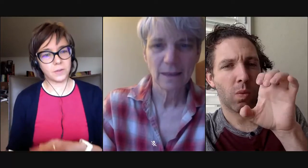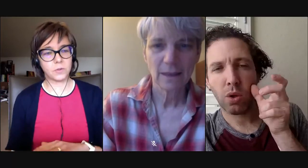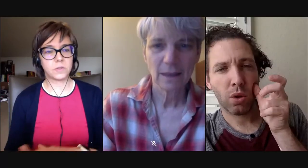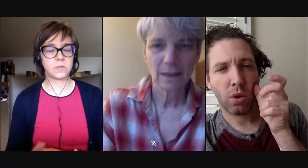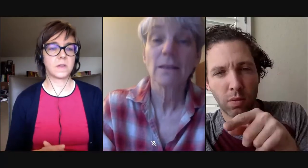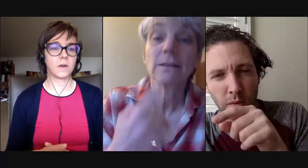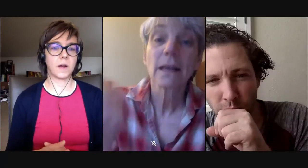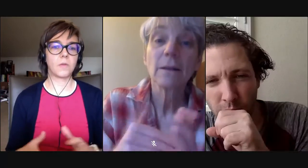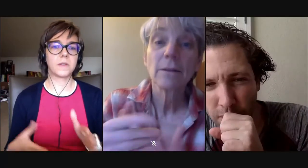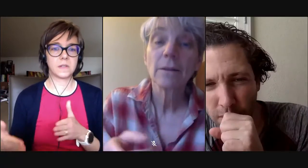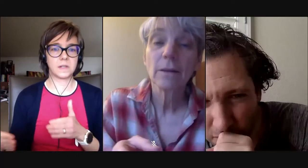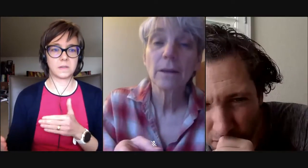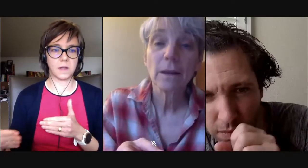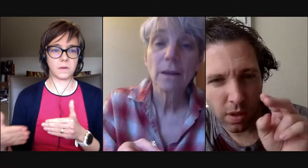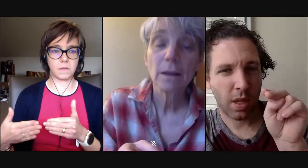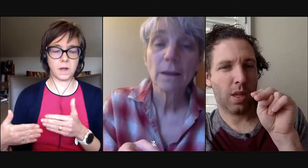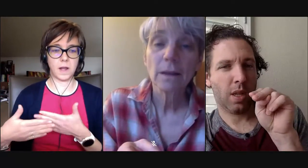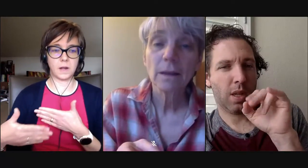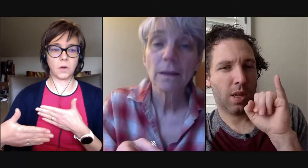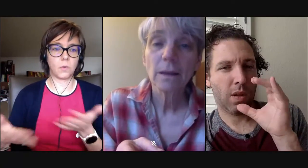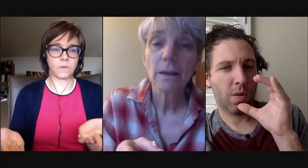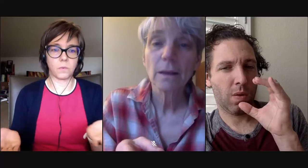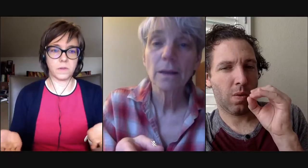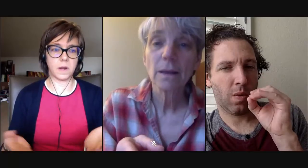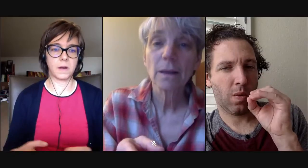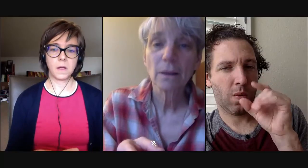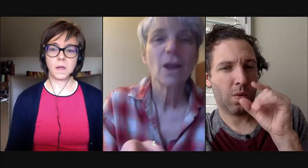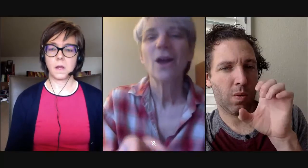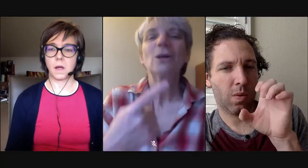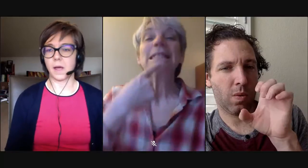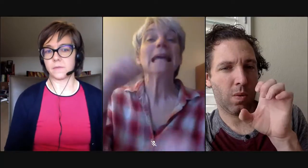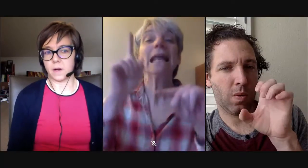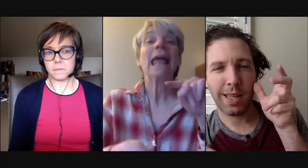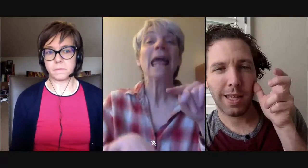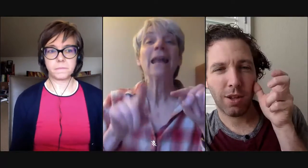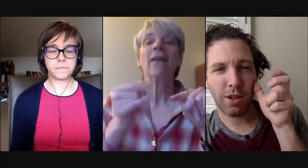is using the internet, all these things that I didn't go over with Lynette ahead of time. So